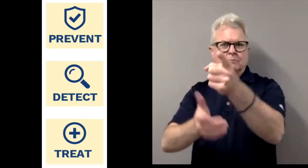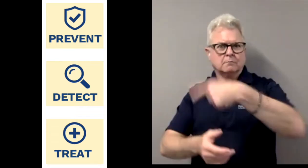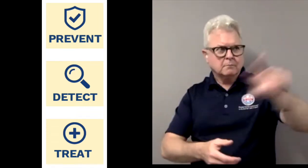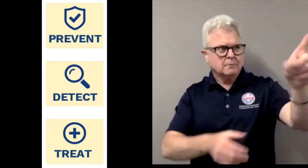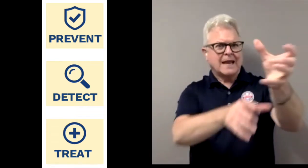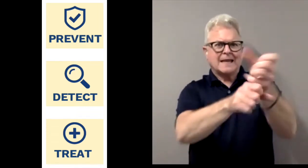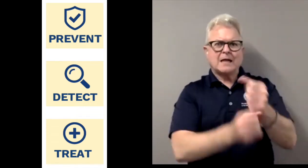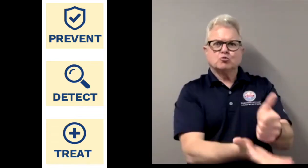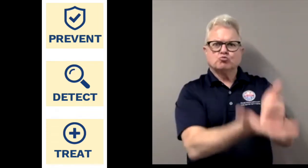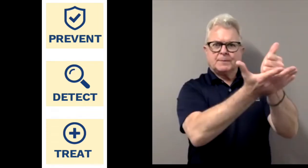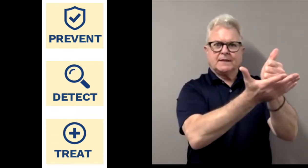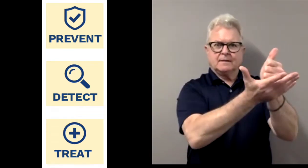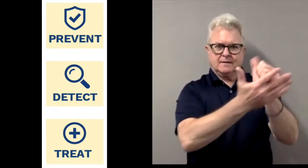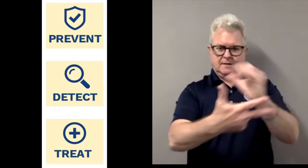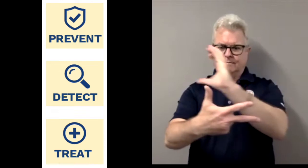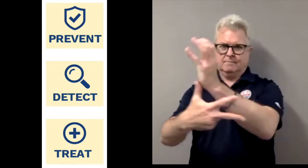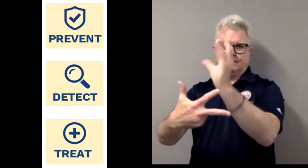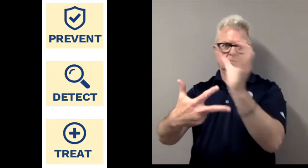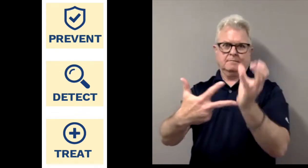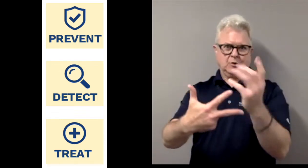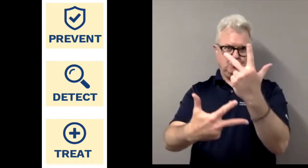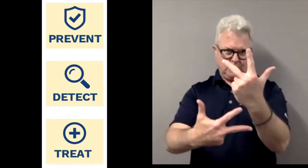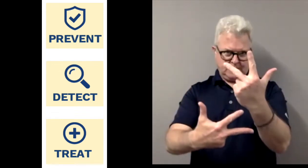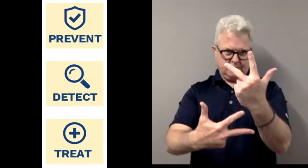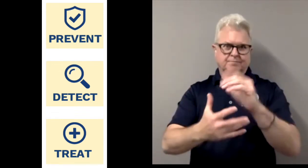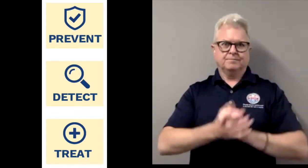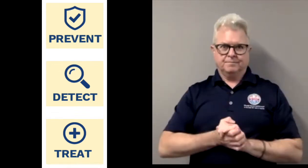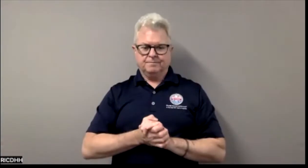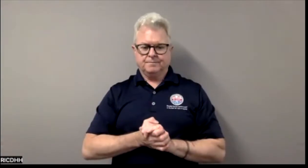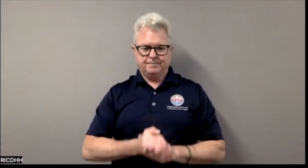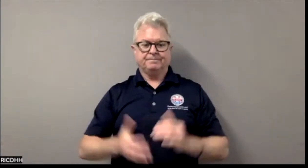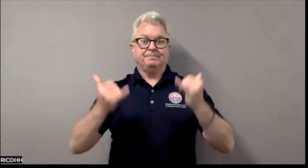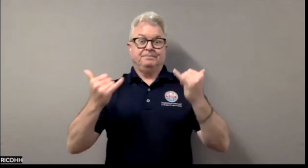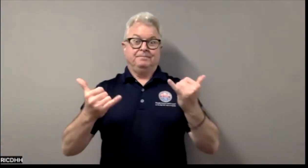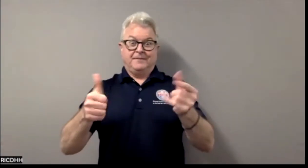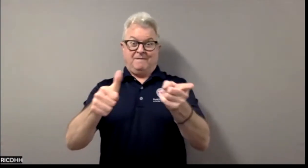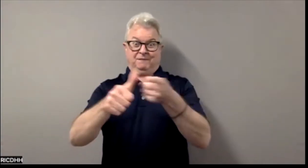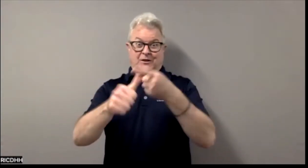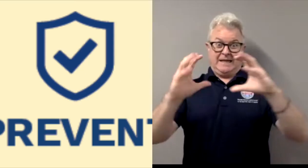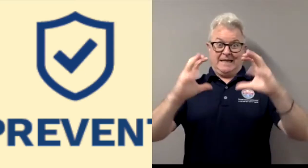And the third category is treatment. So those 3 categories will encompass the 7